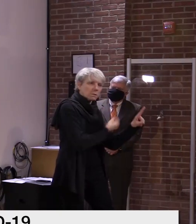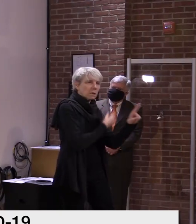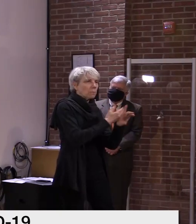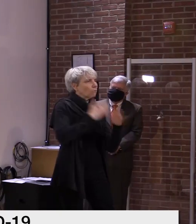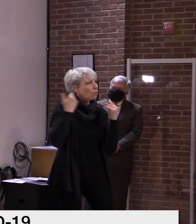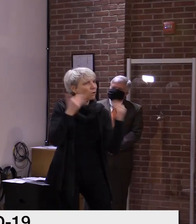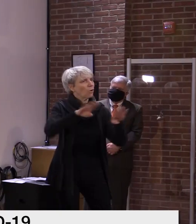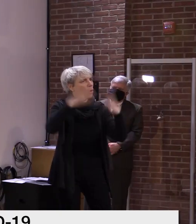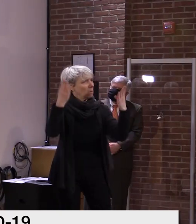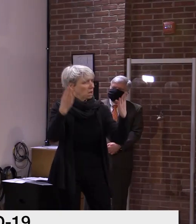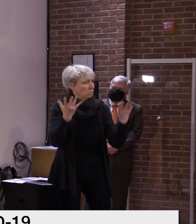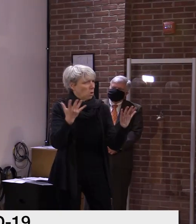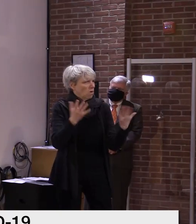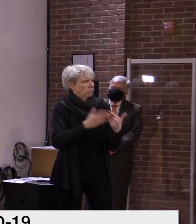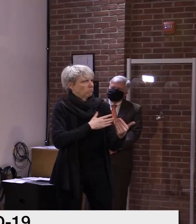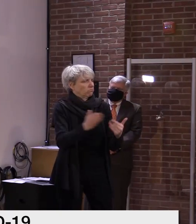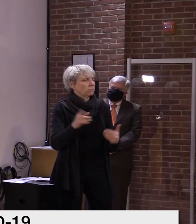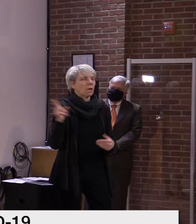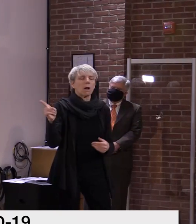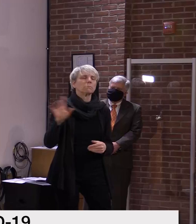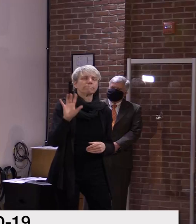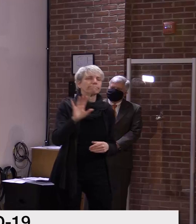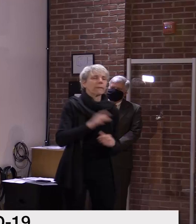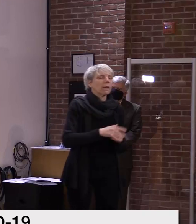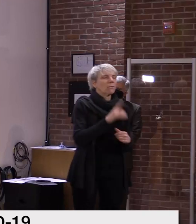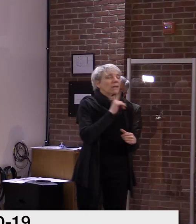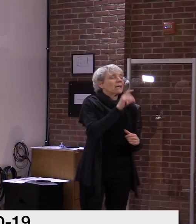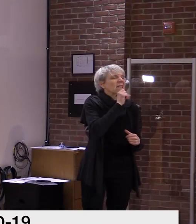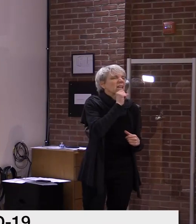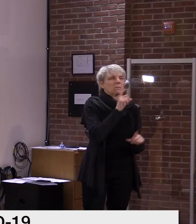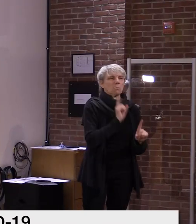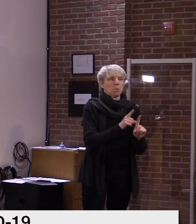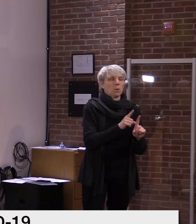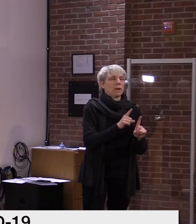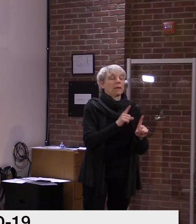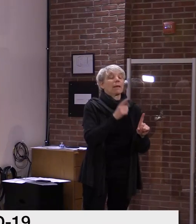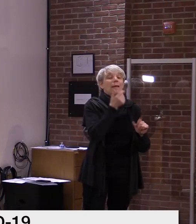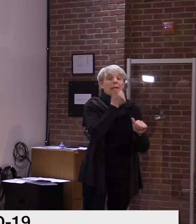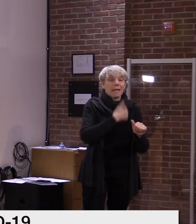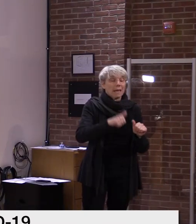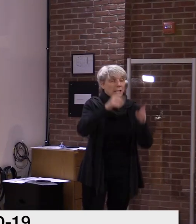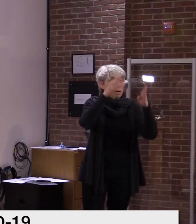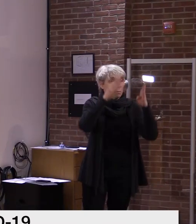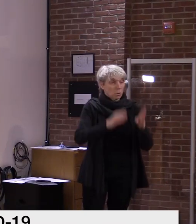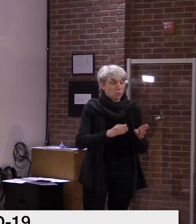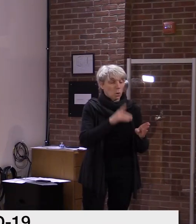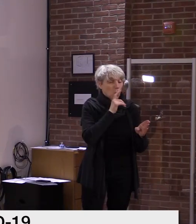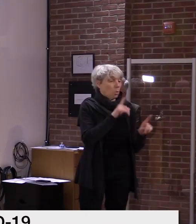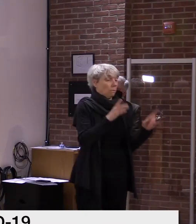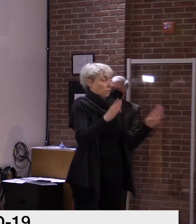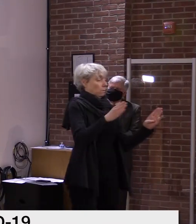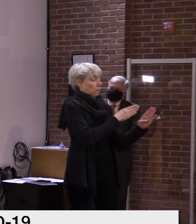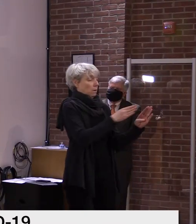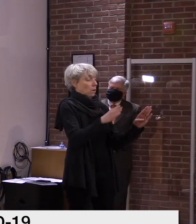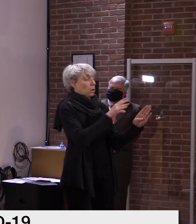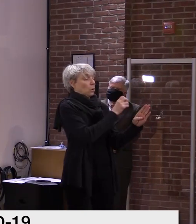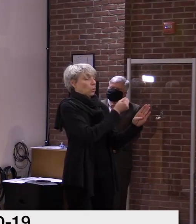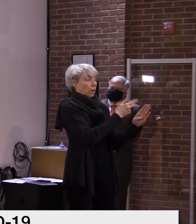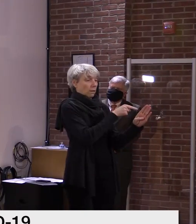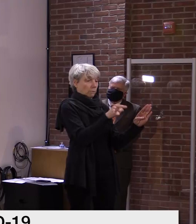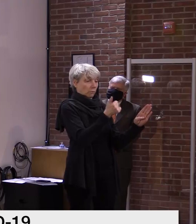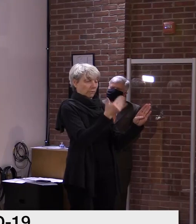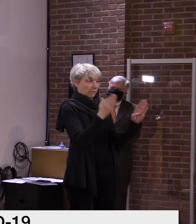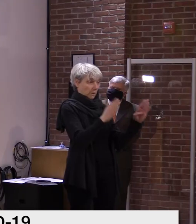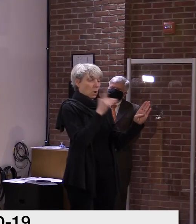it's not. In fact, every single person that is vaccinated in that 12 to 15